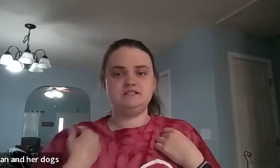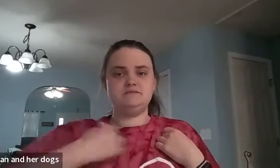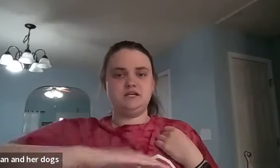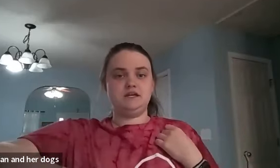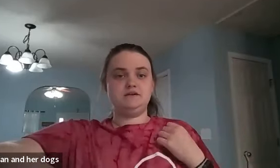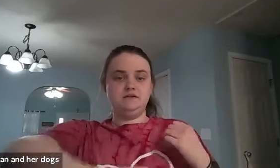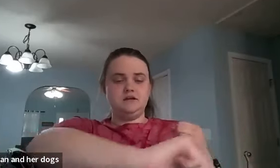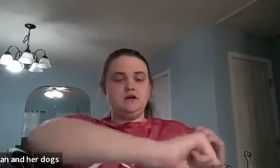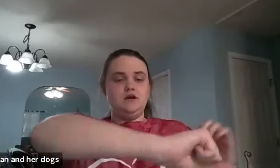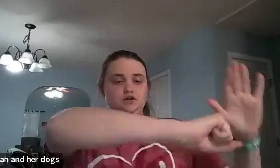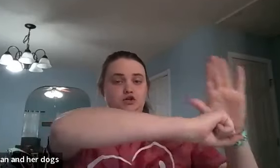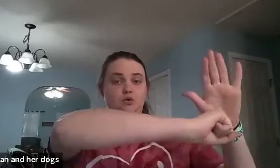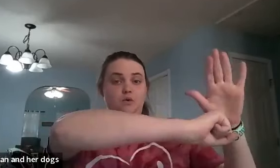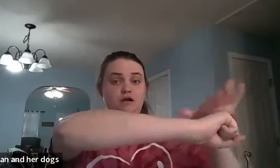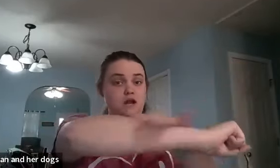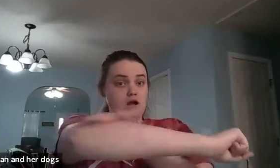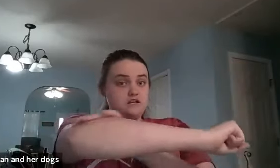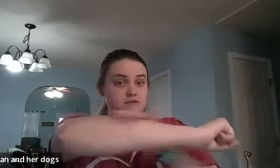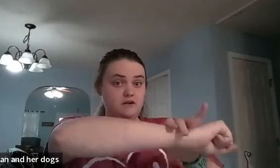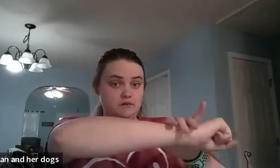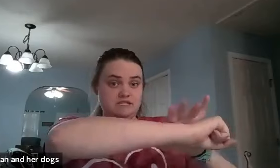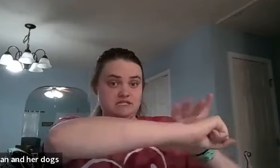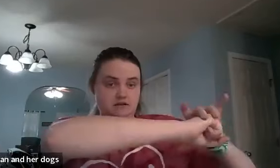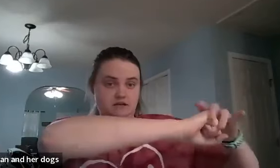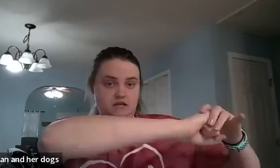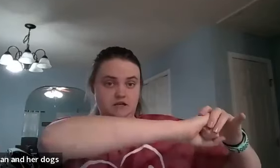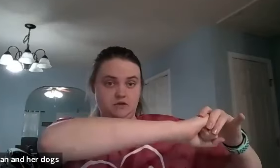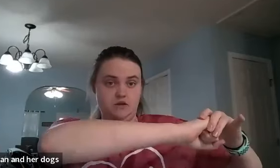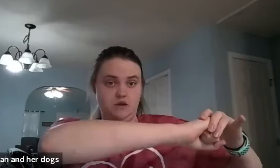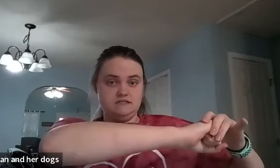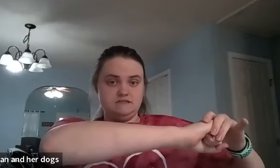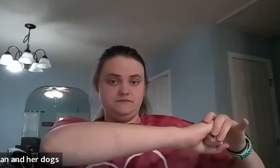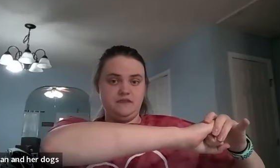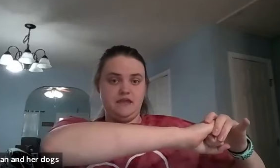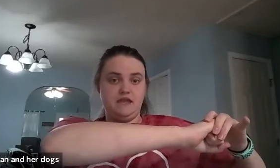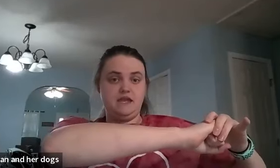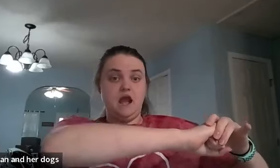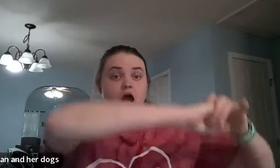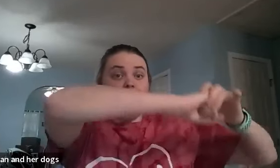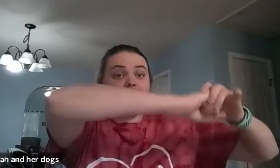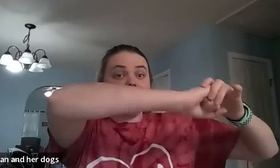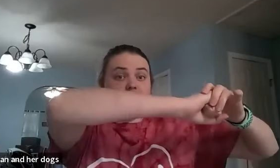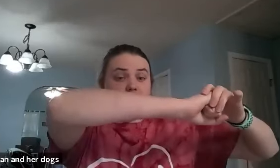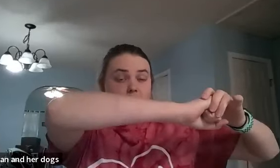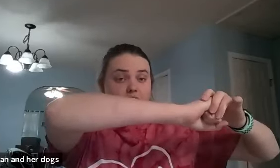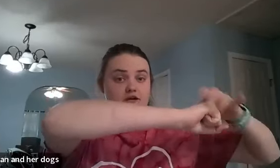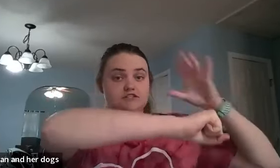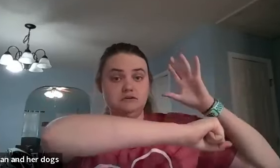to be your non-dominant arm is now going to kind of come across, and I lift mine up higher so you can